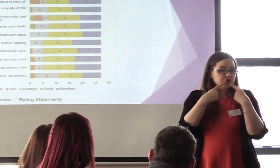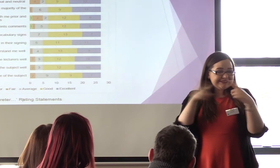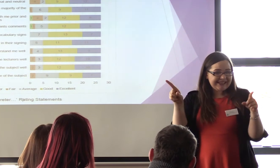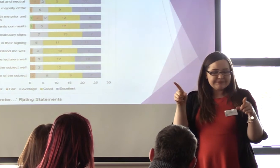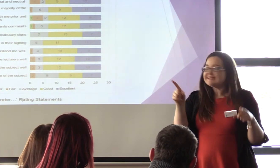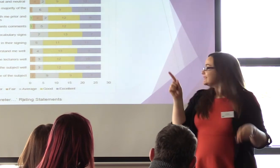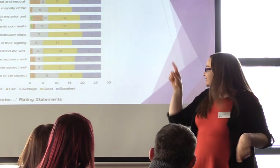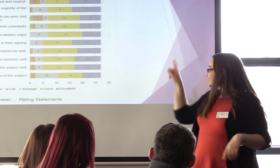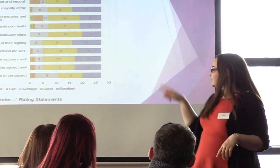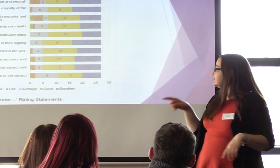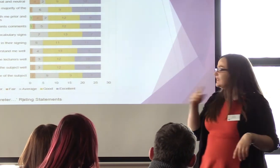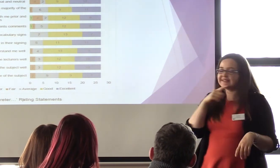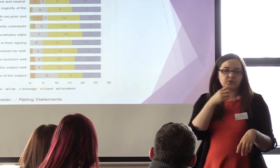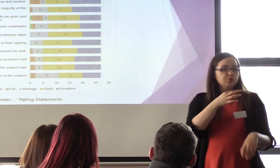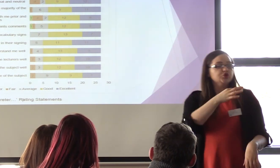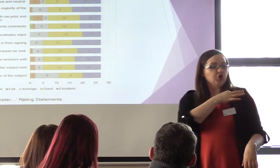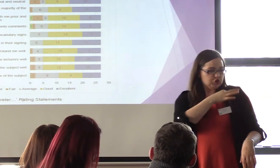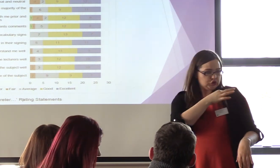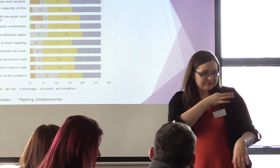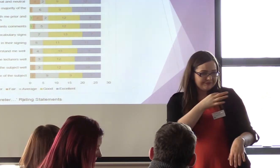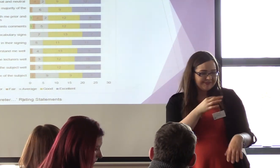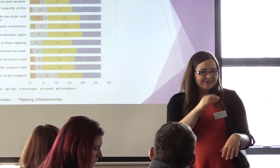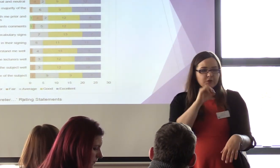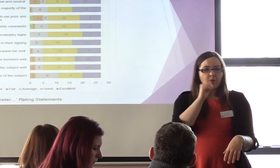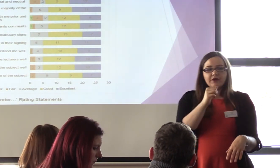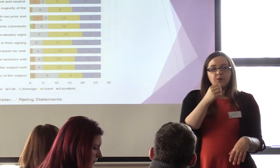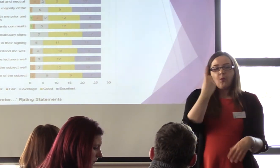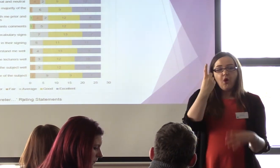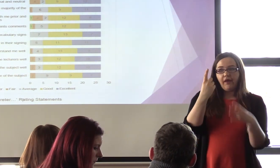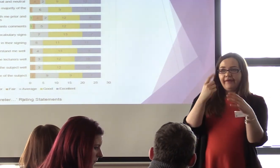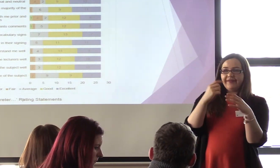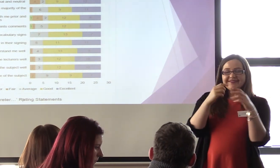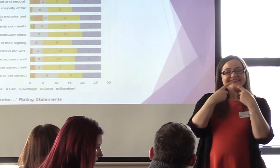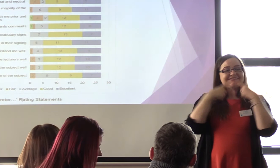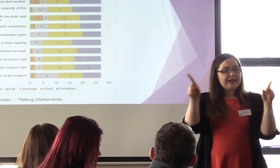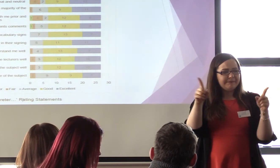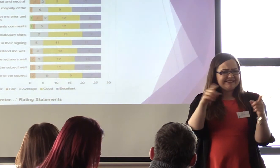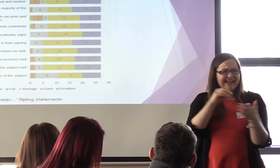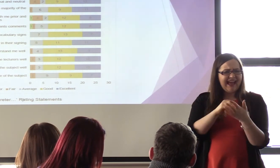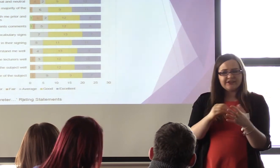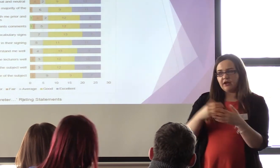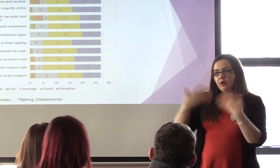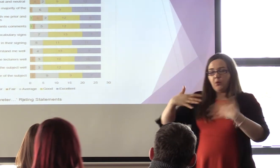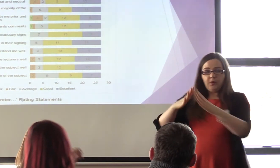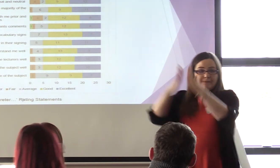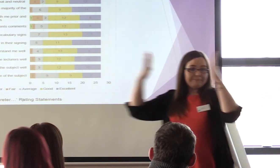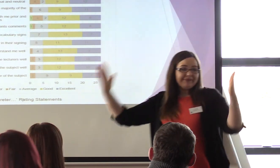The majority of these statements said that the interpreter was good. There wasn't one statement where,